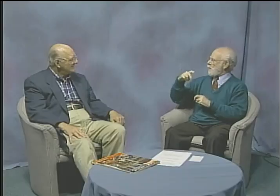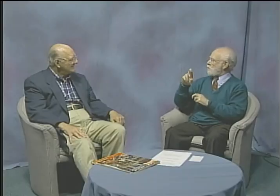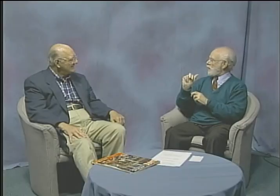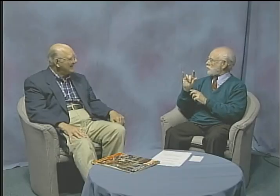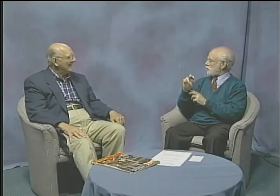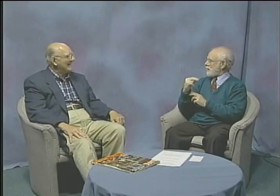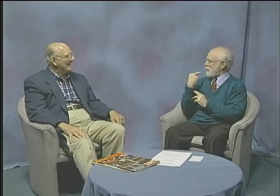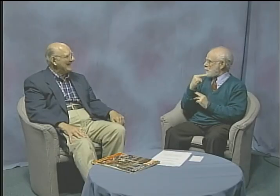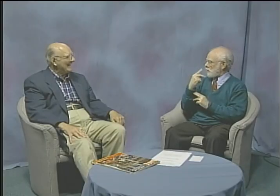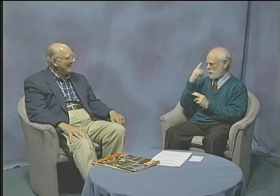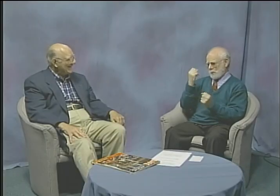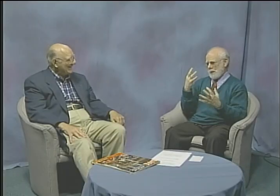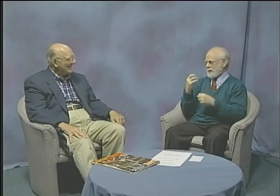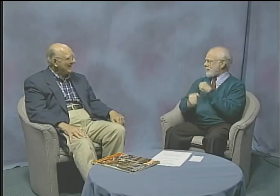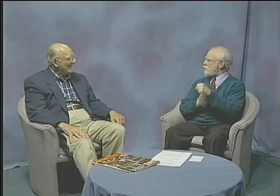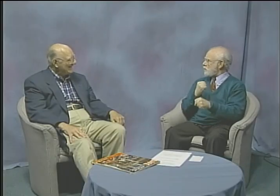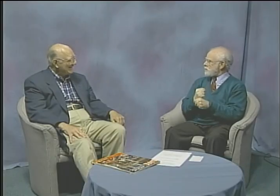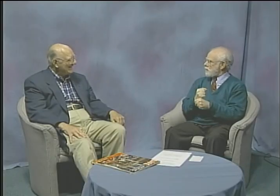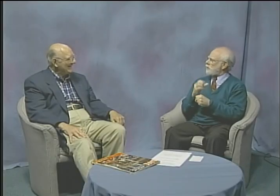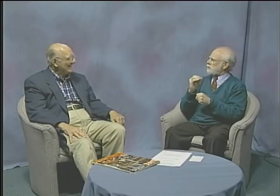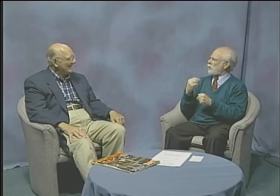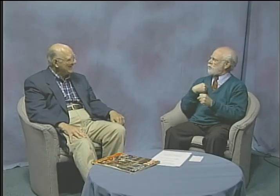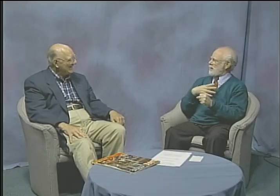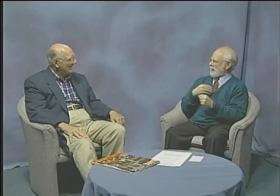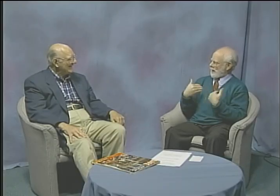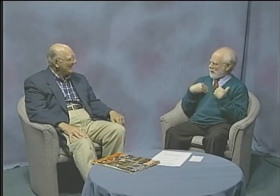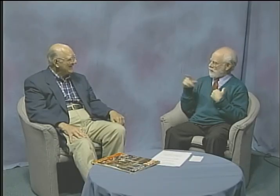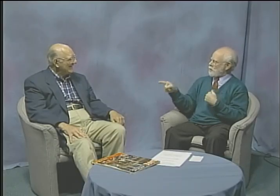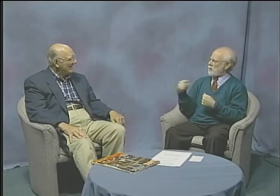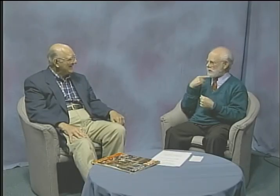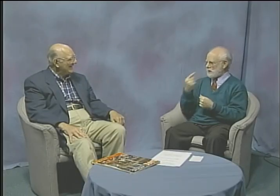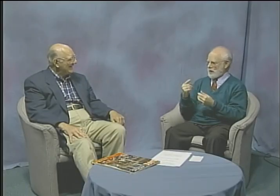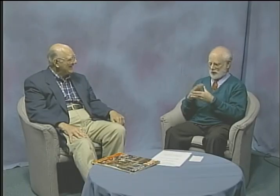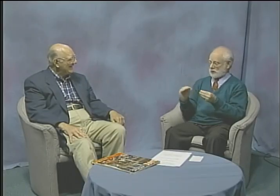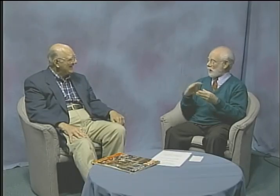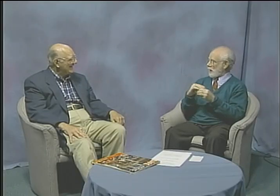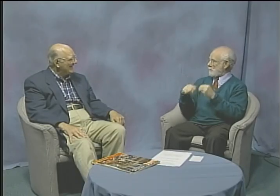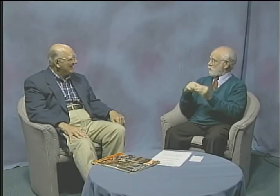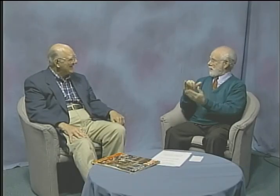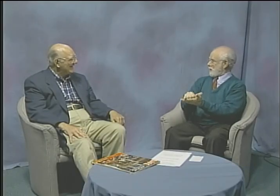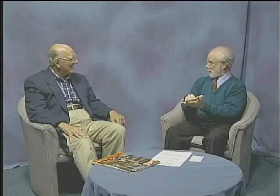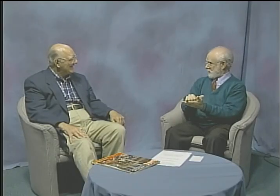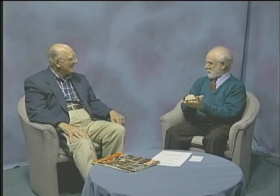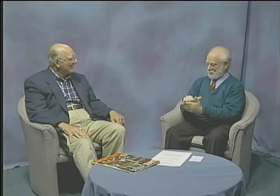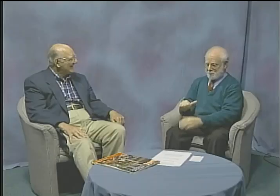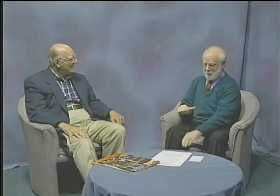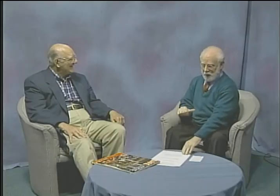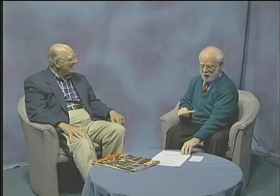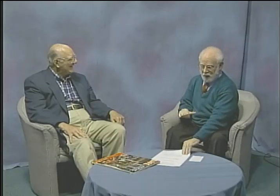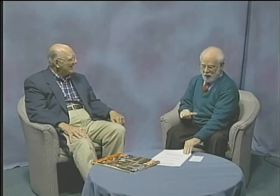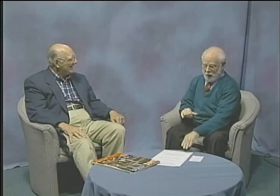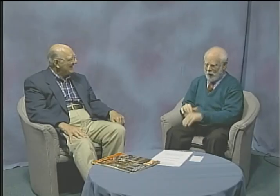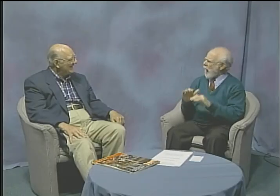your Operation Lipread for many years. So could you tell the story about that?